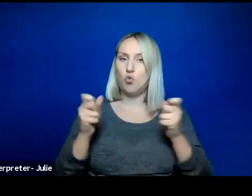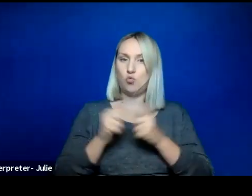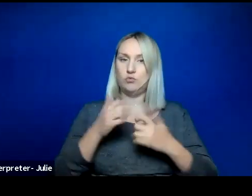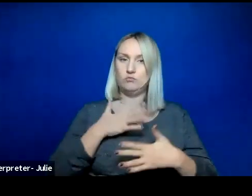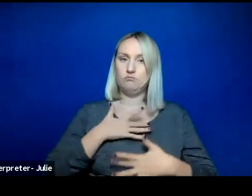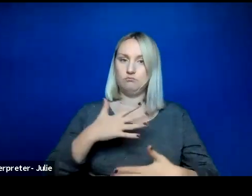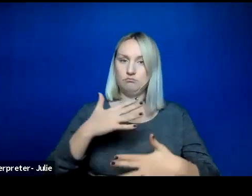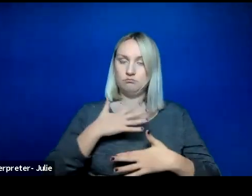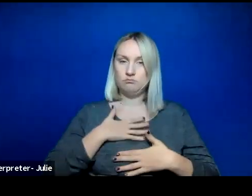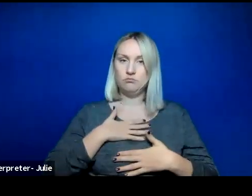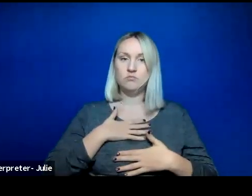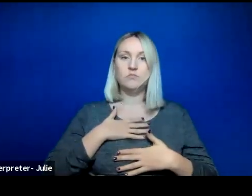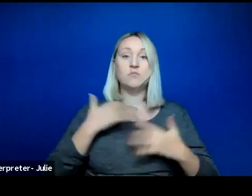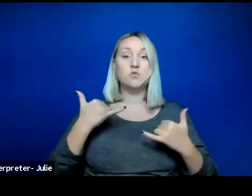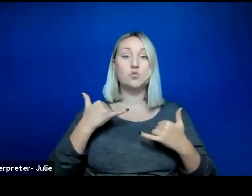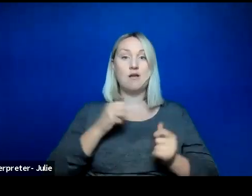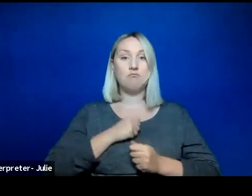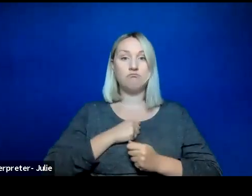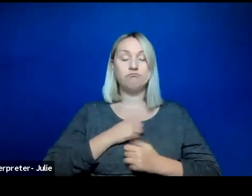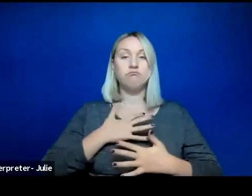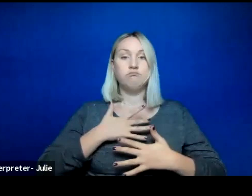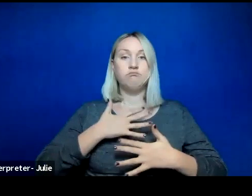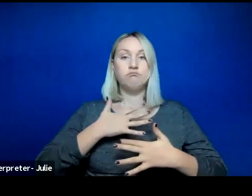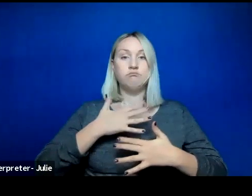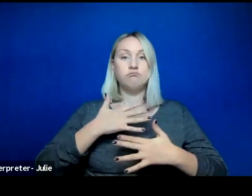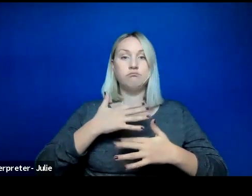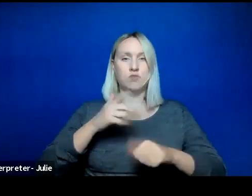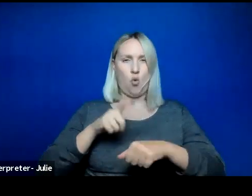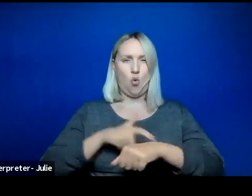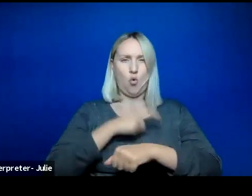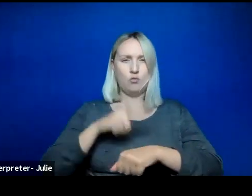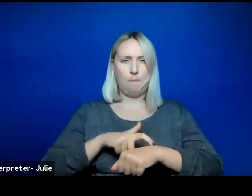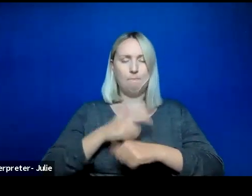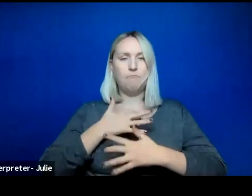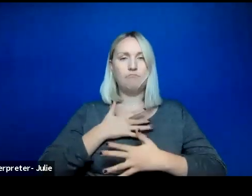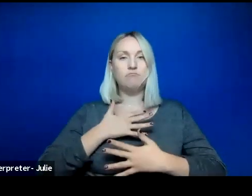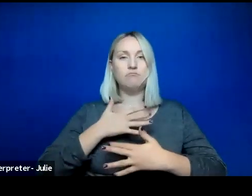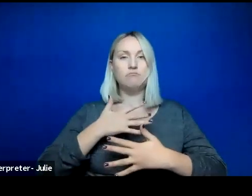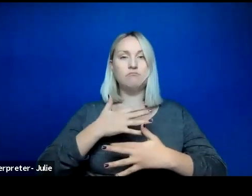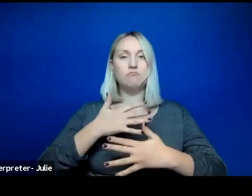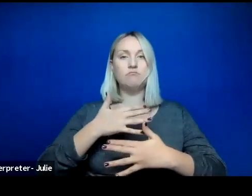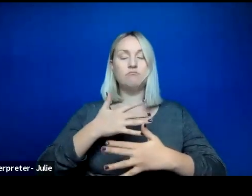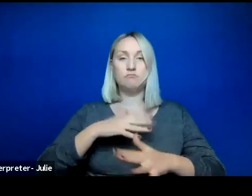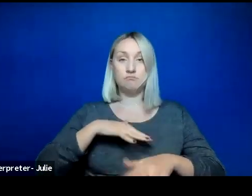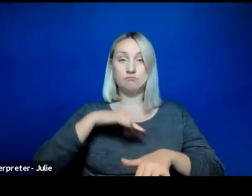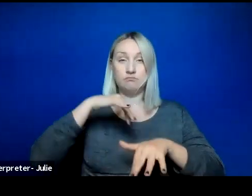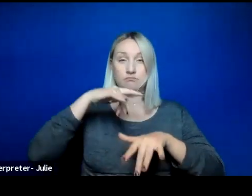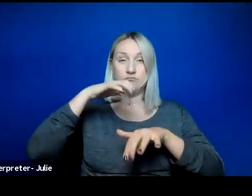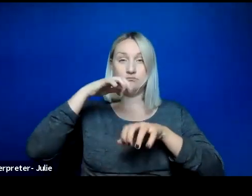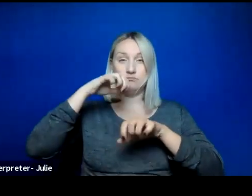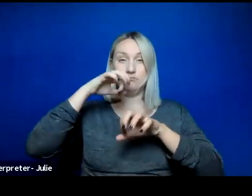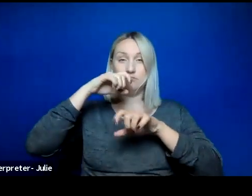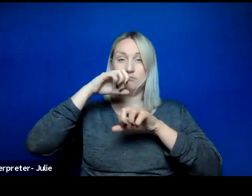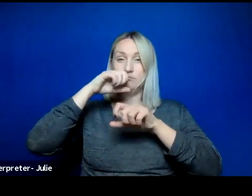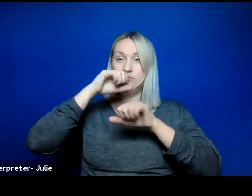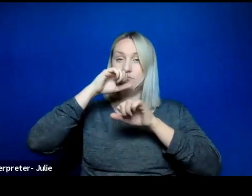to extend your inhalation to make it take longer, to breathe in for a